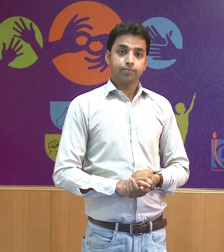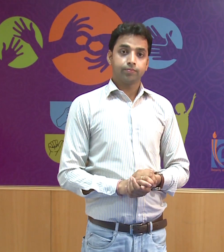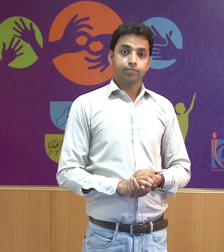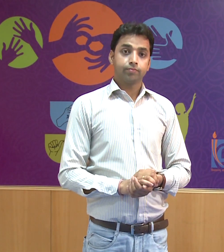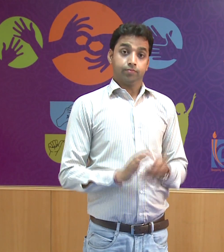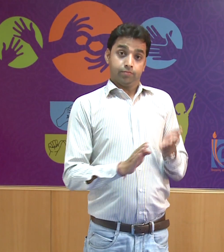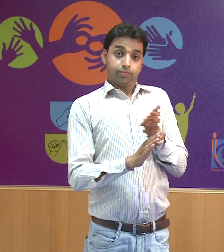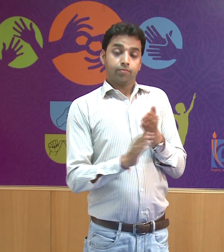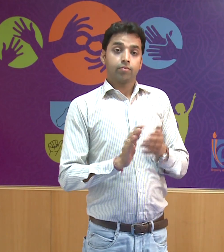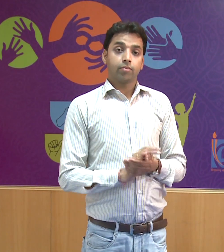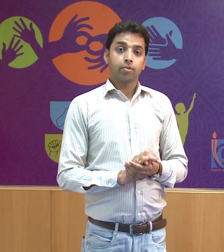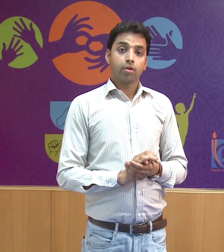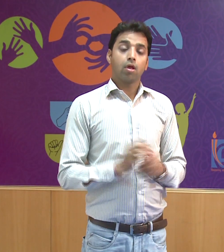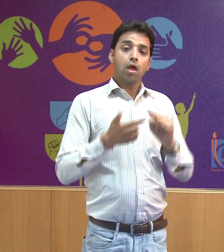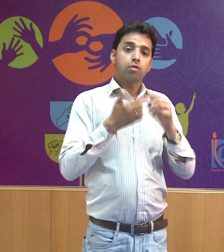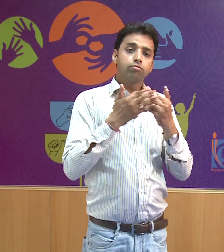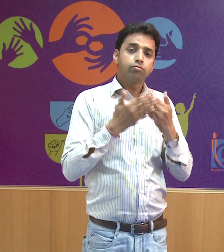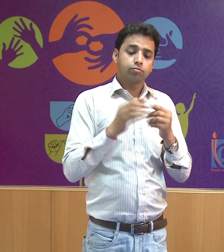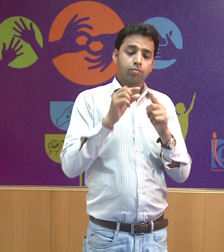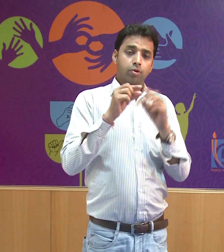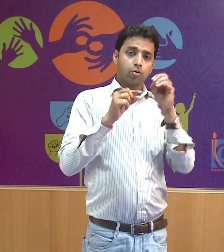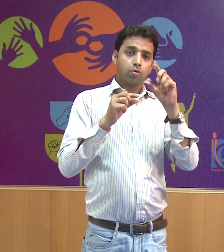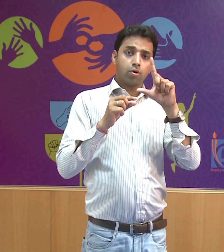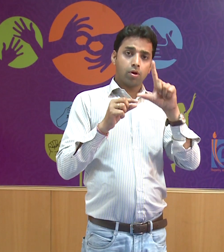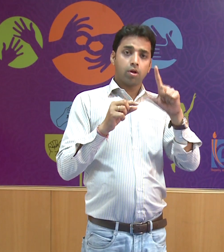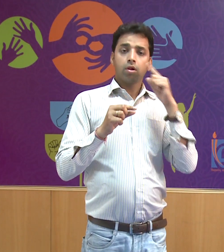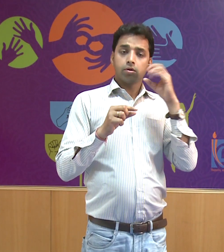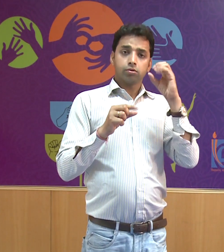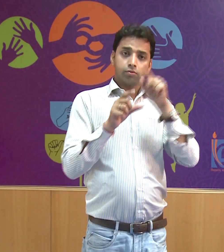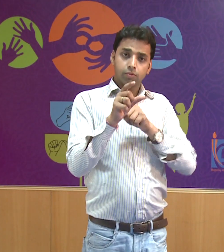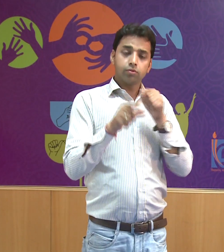And the education policy of sultanates.